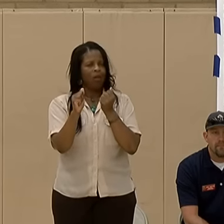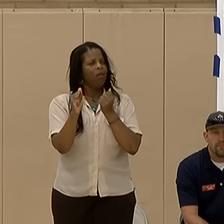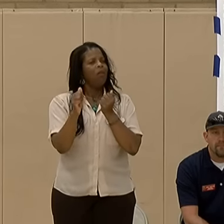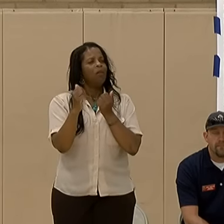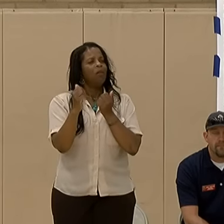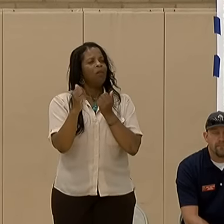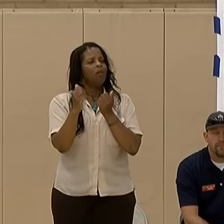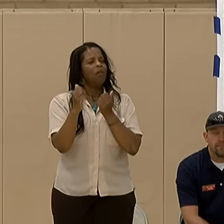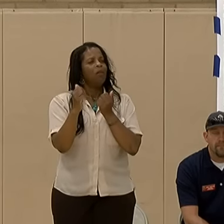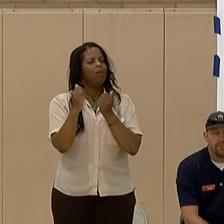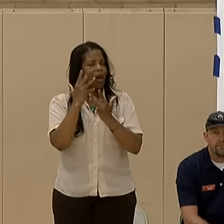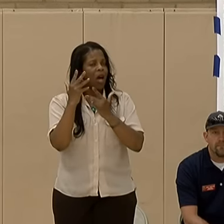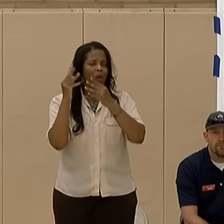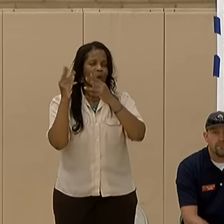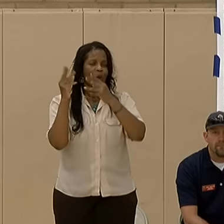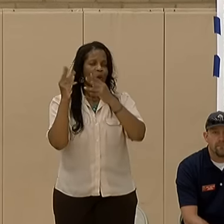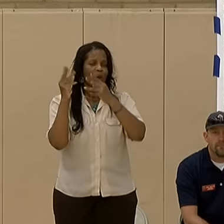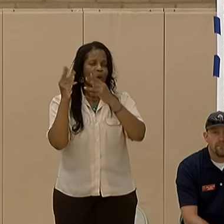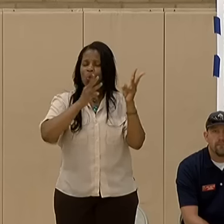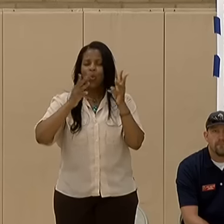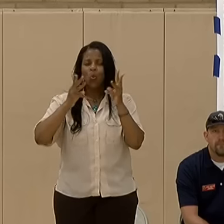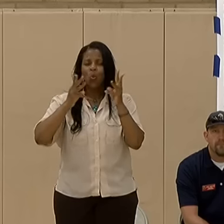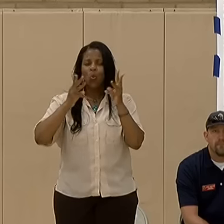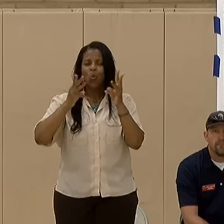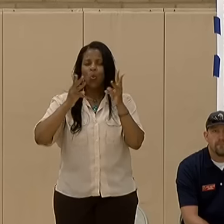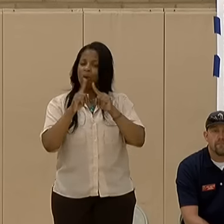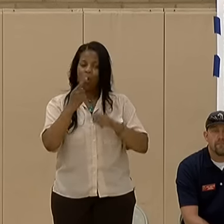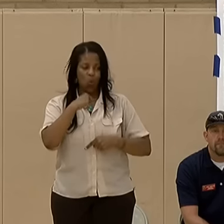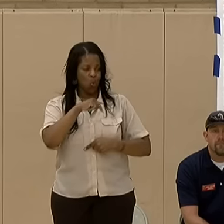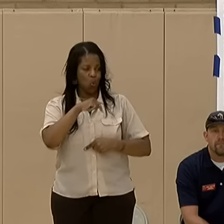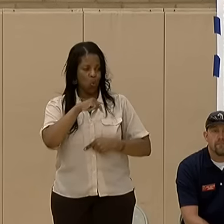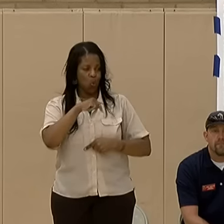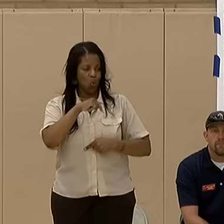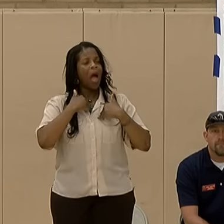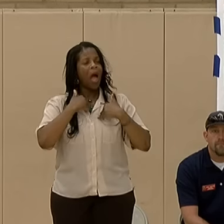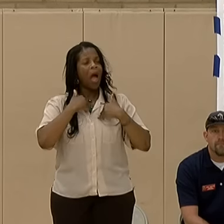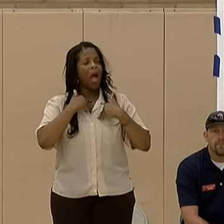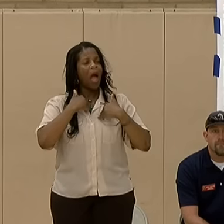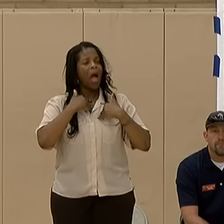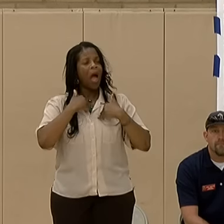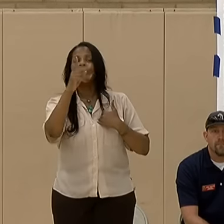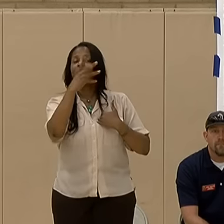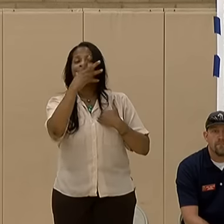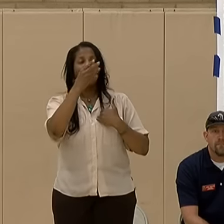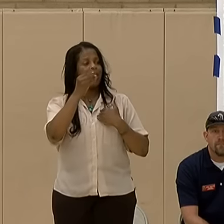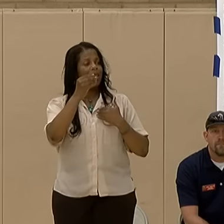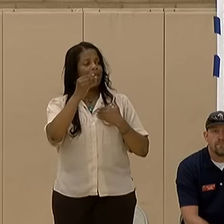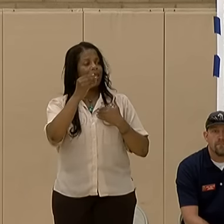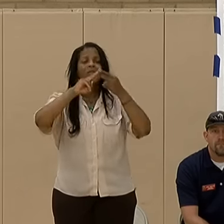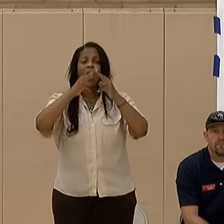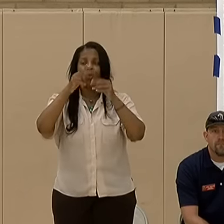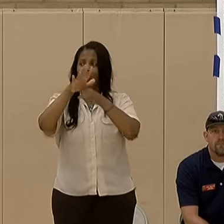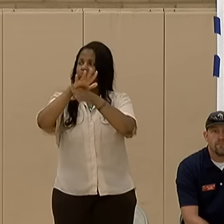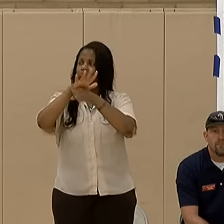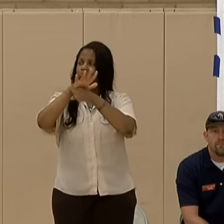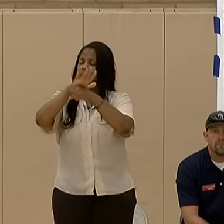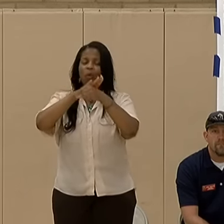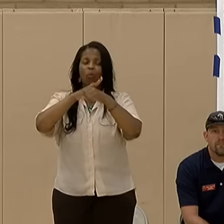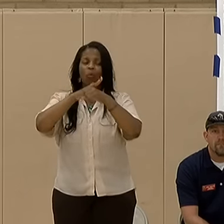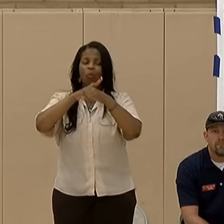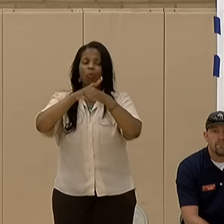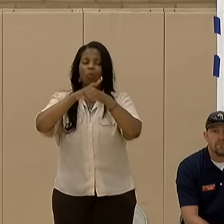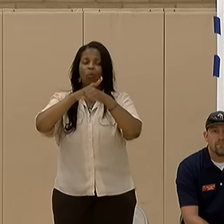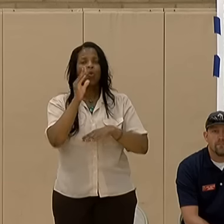we had fire trucks in neighborhoods protecting homes. Your firefighters from all these